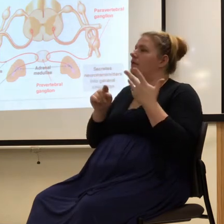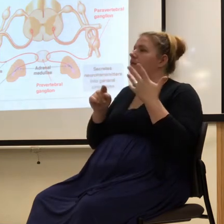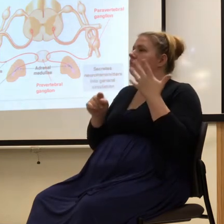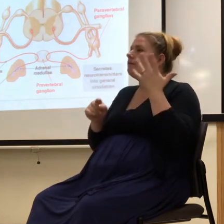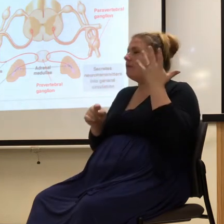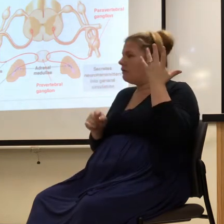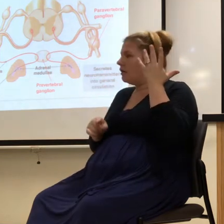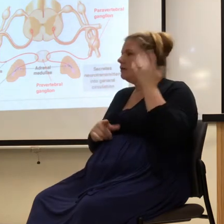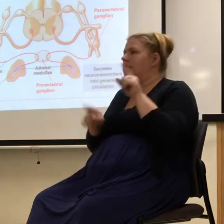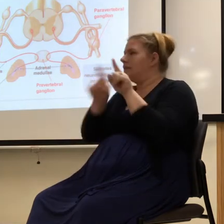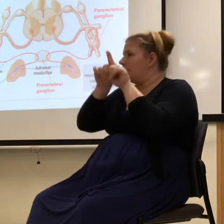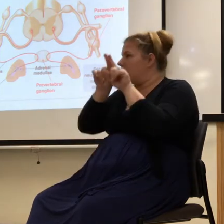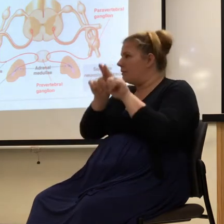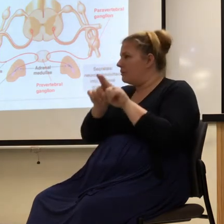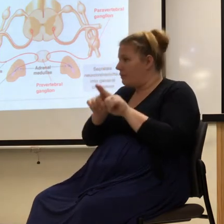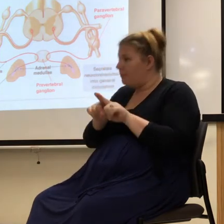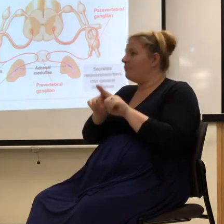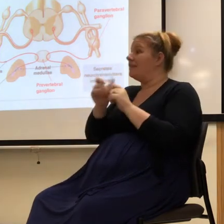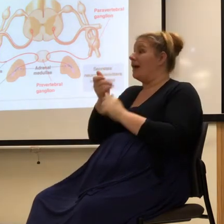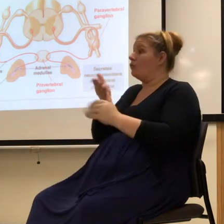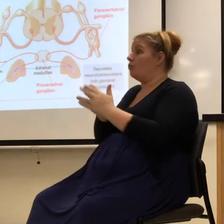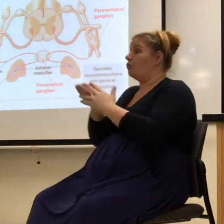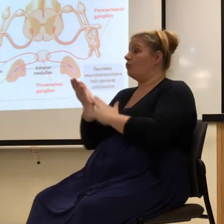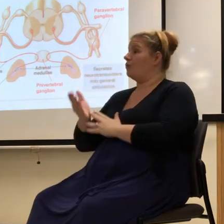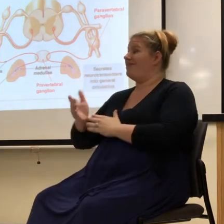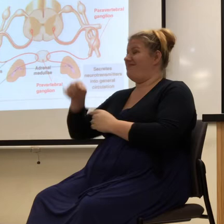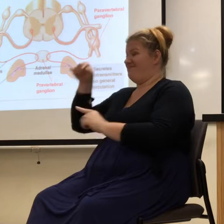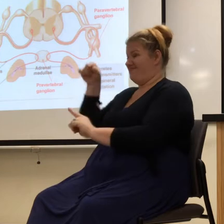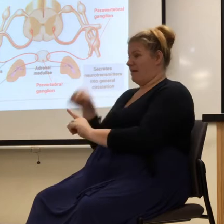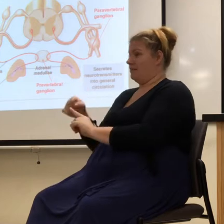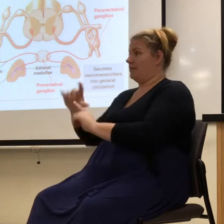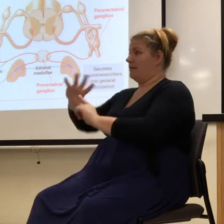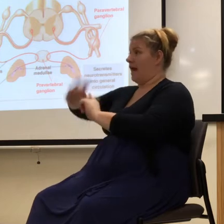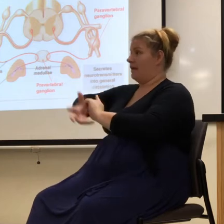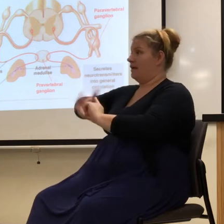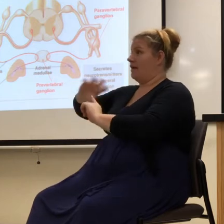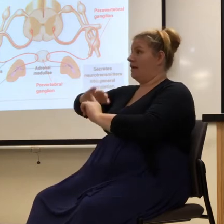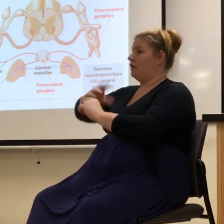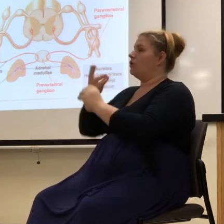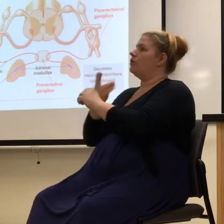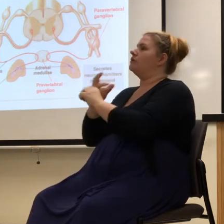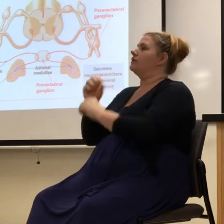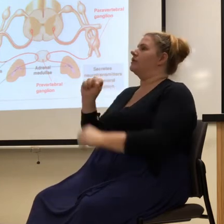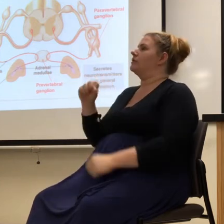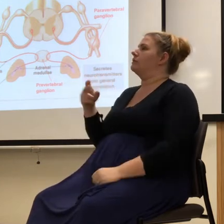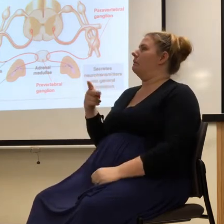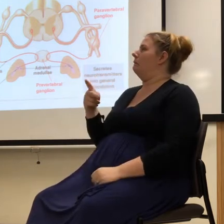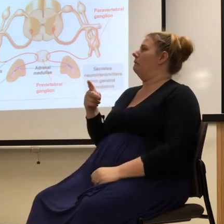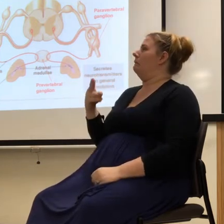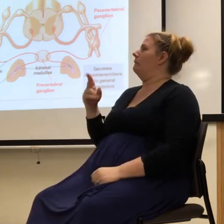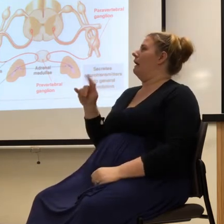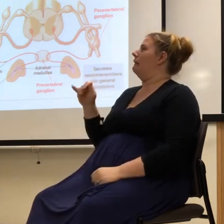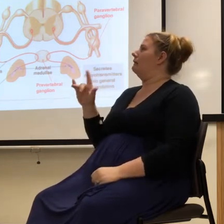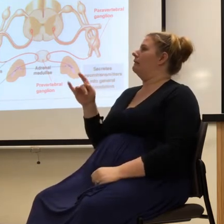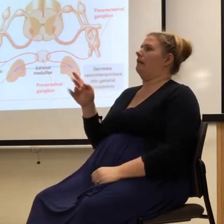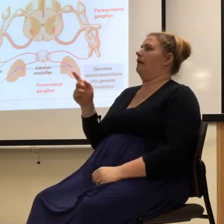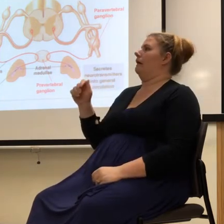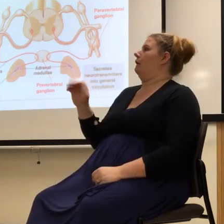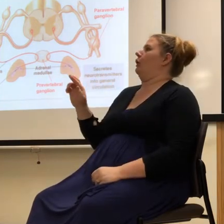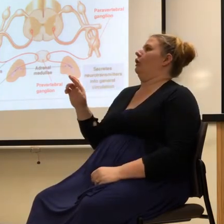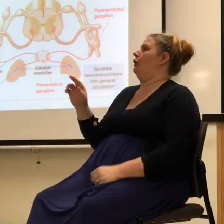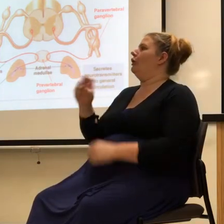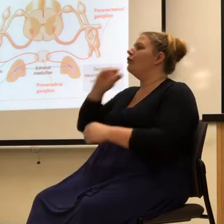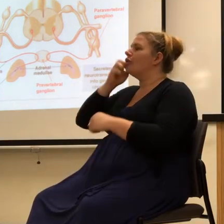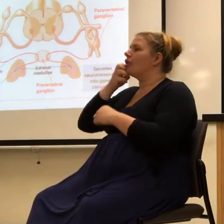white ramus. You go through this ganglion. You use the splanchnic nerve to get to the prevertebral, and you go through again. You never